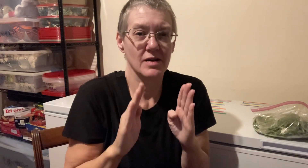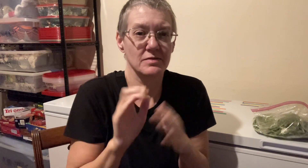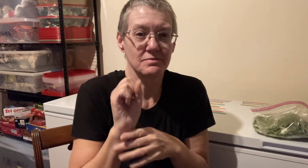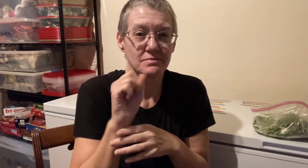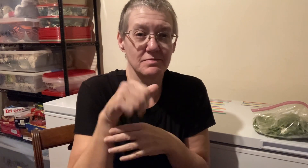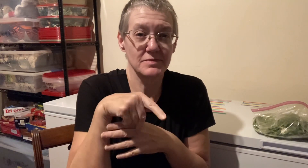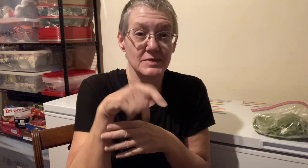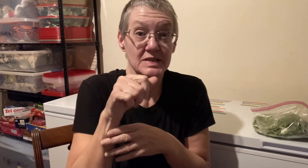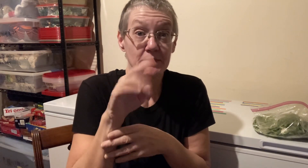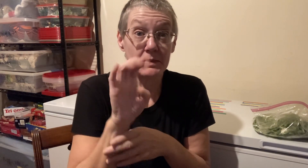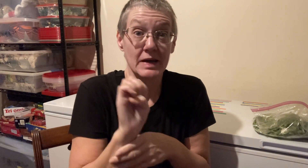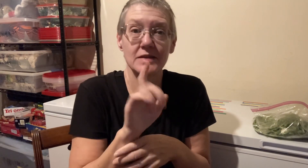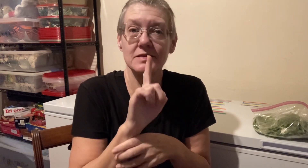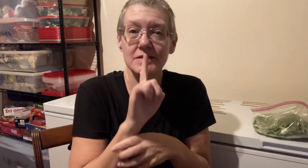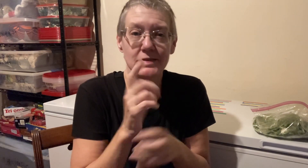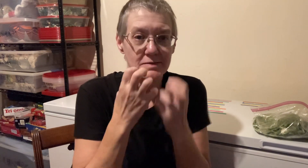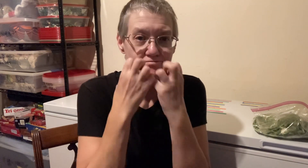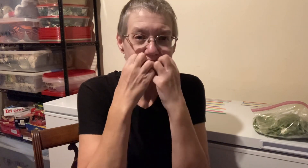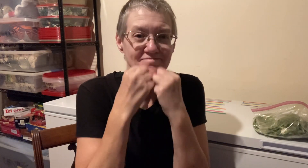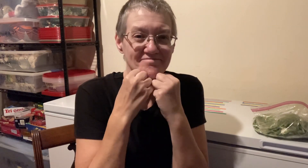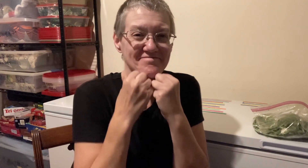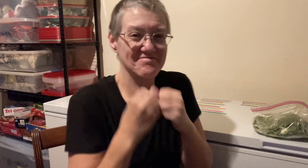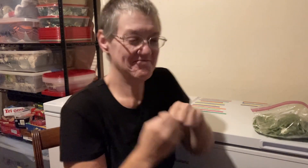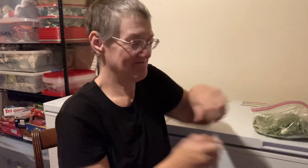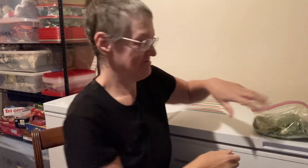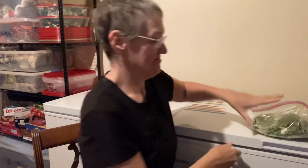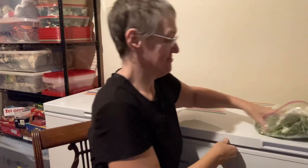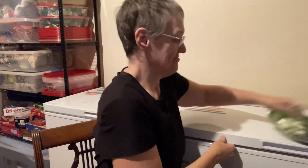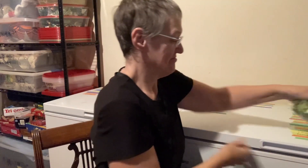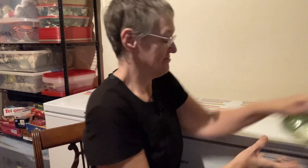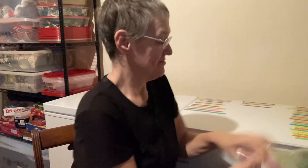is a small house and space is precious.